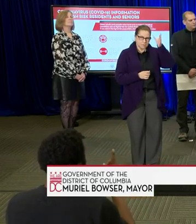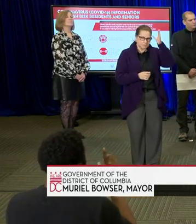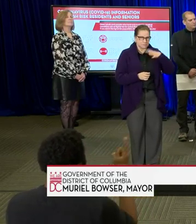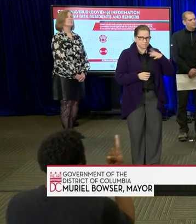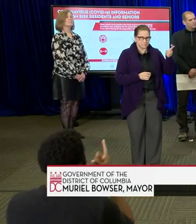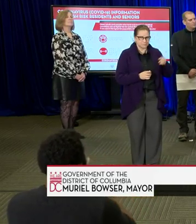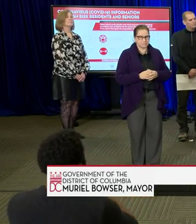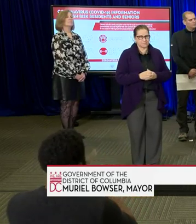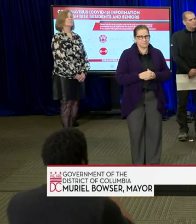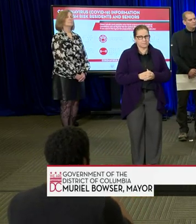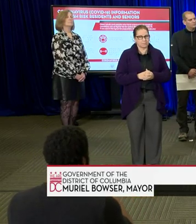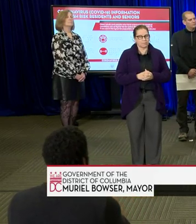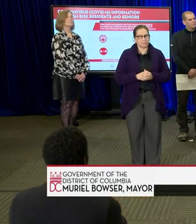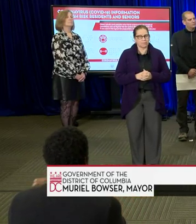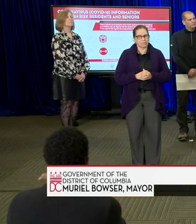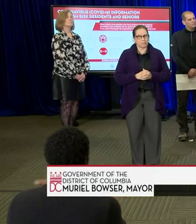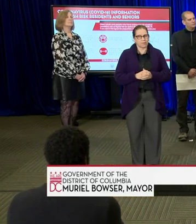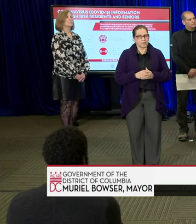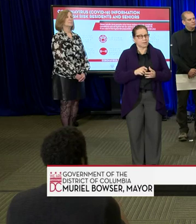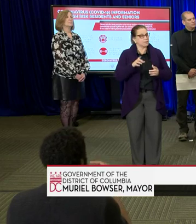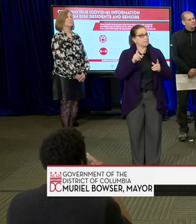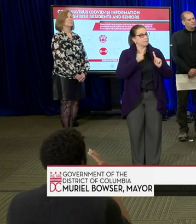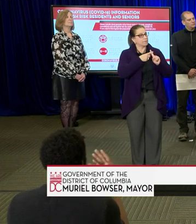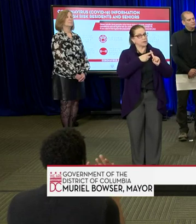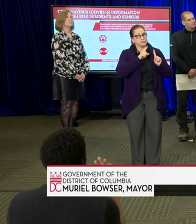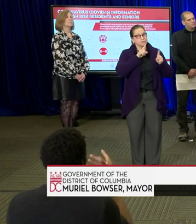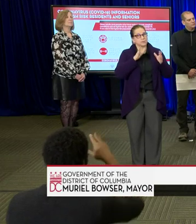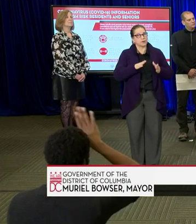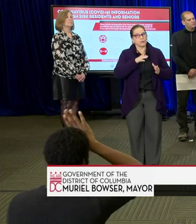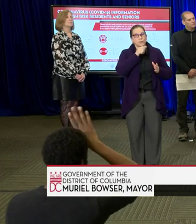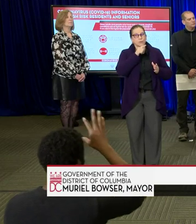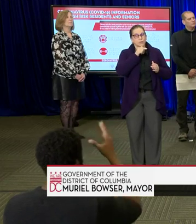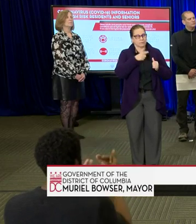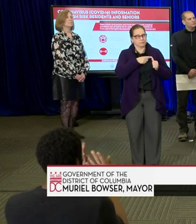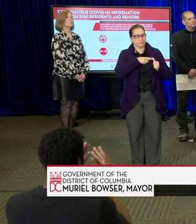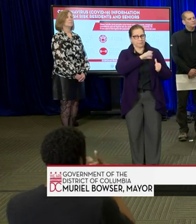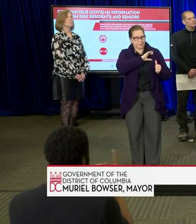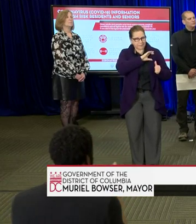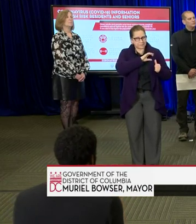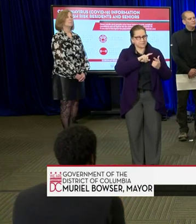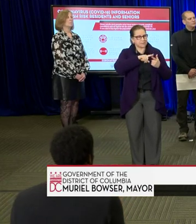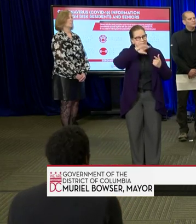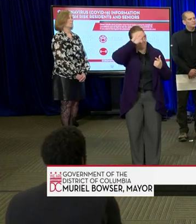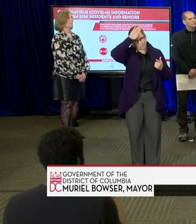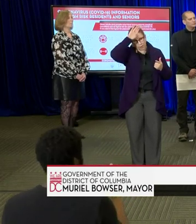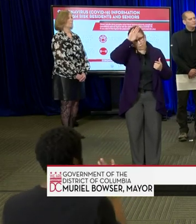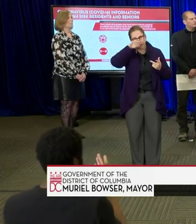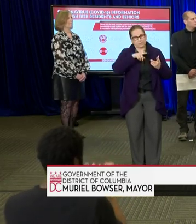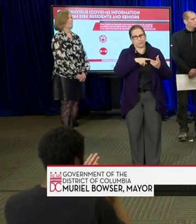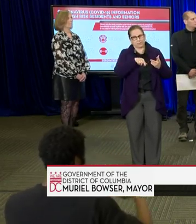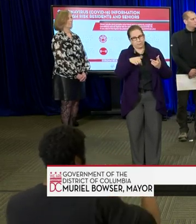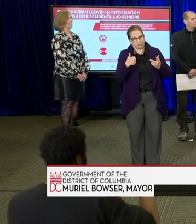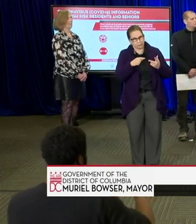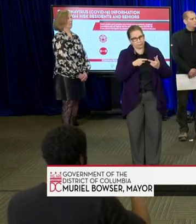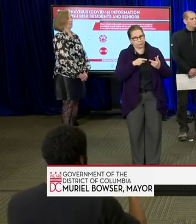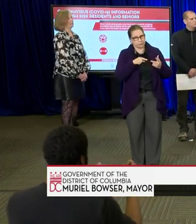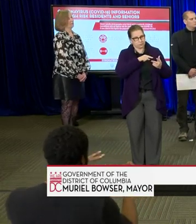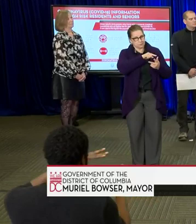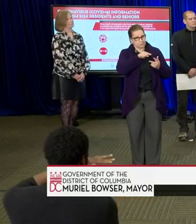police officers who have tested positive, but also the number of firefighters and police officers who are currently self-quarantined. Okay, Kevin will do